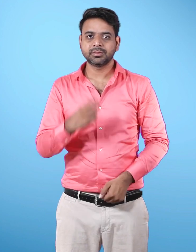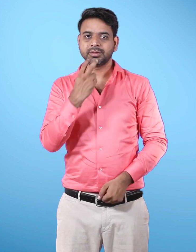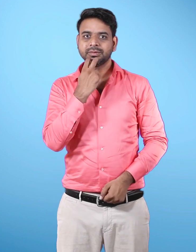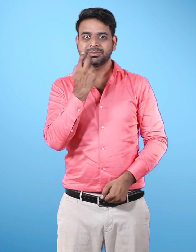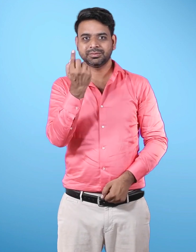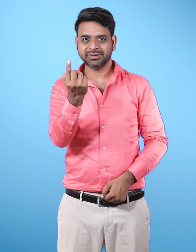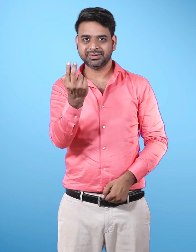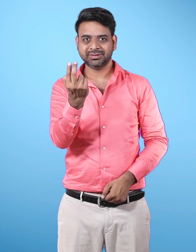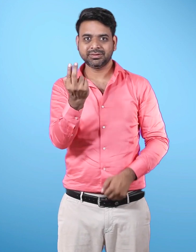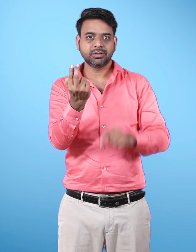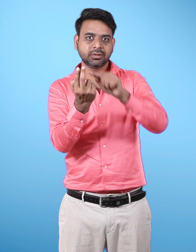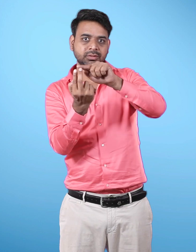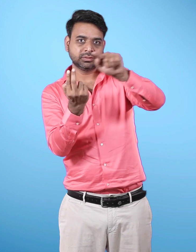electric circuit,